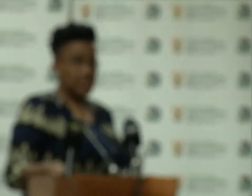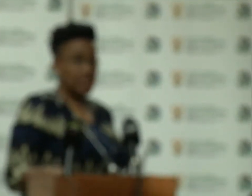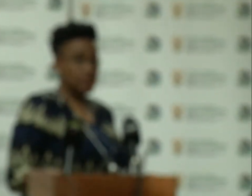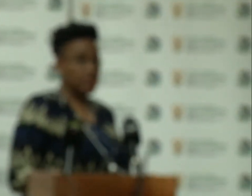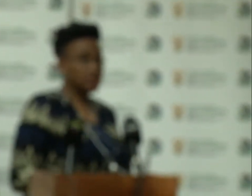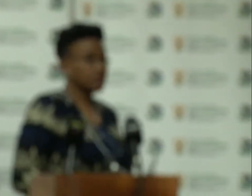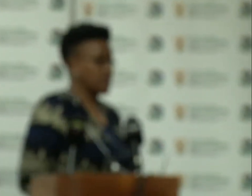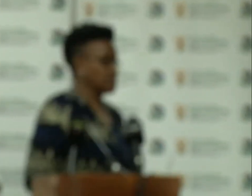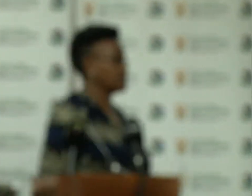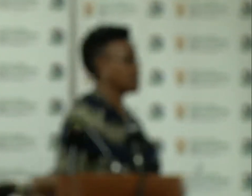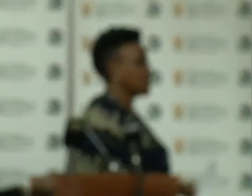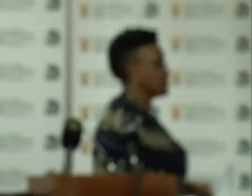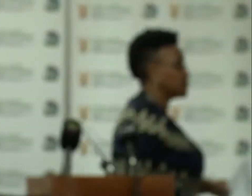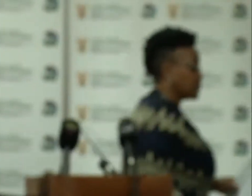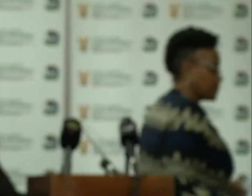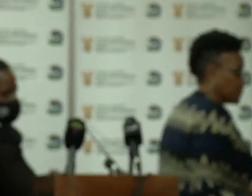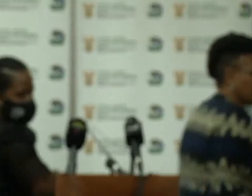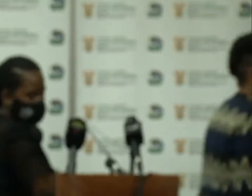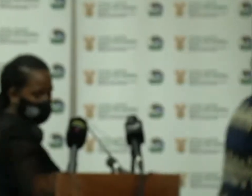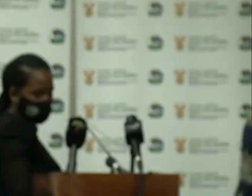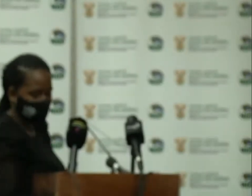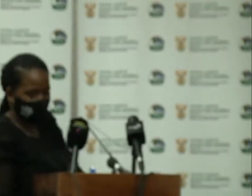You can come here. Yeah.